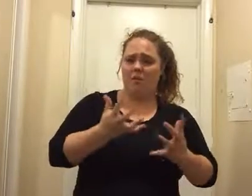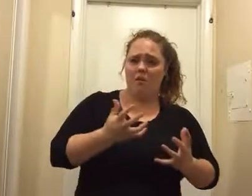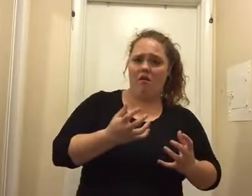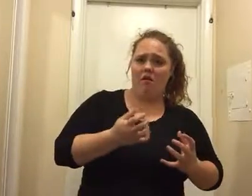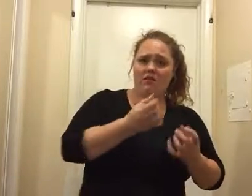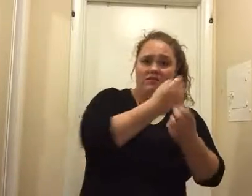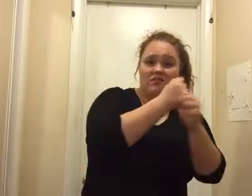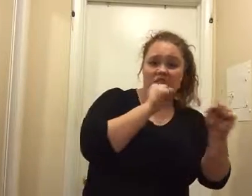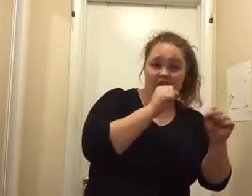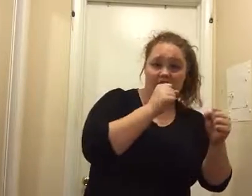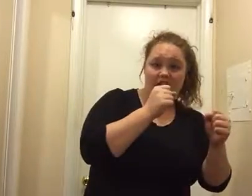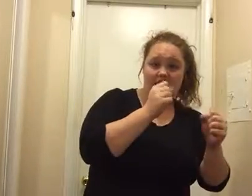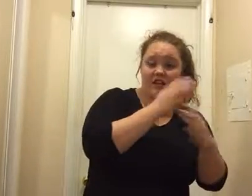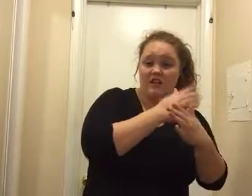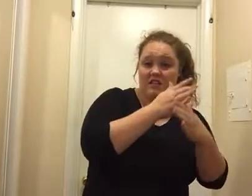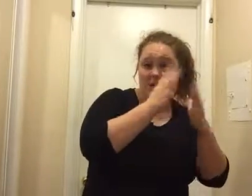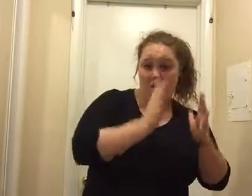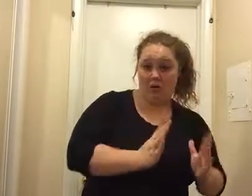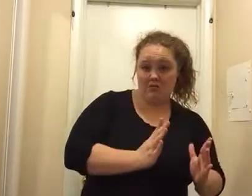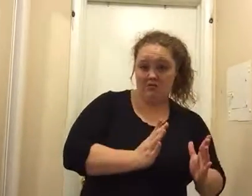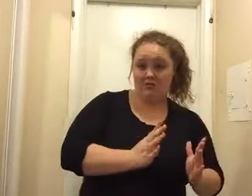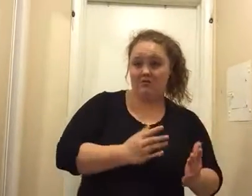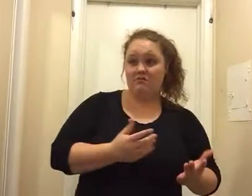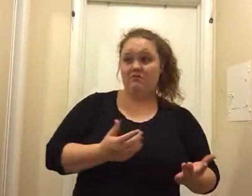and good jobs for themselves.